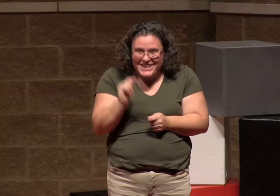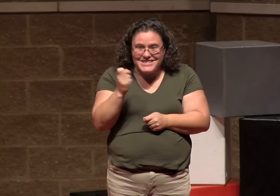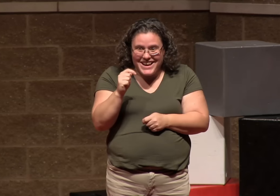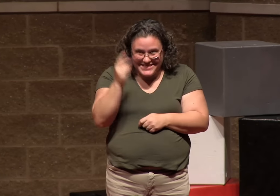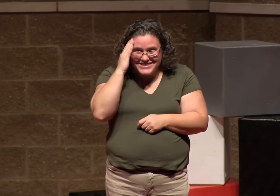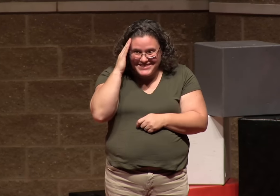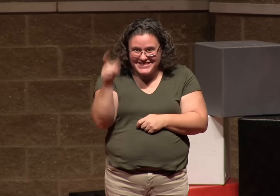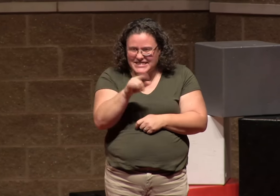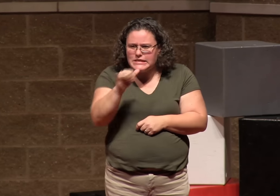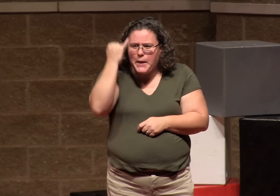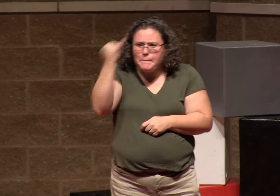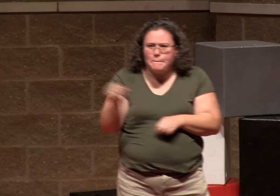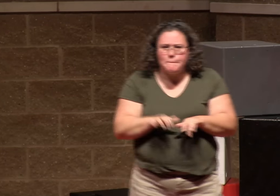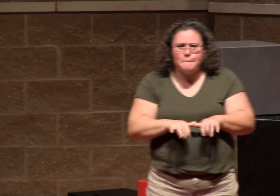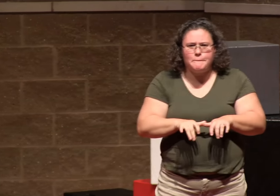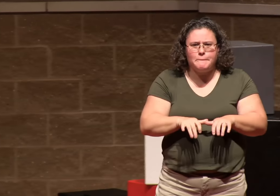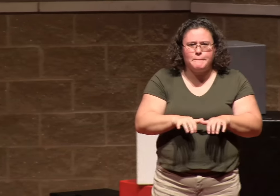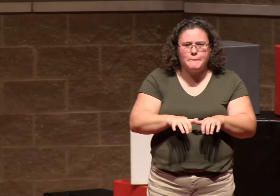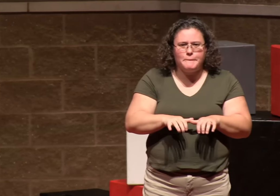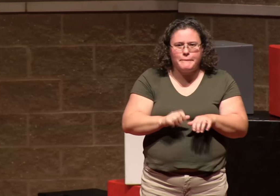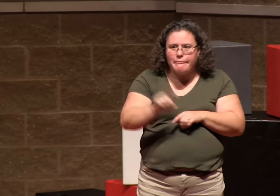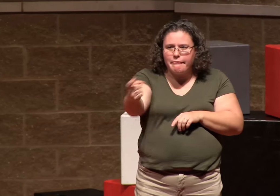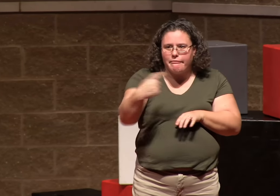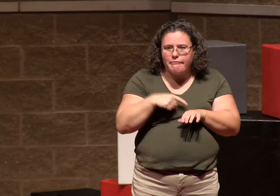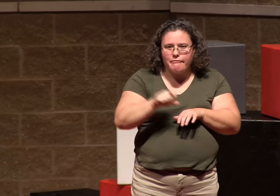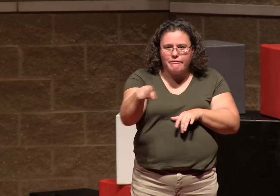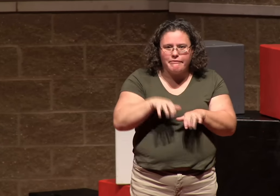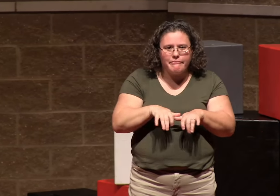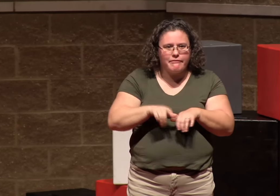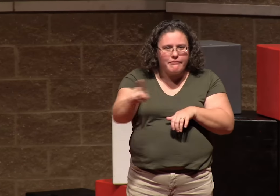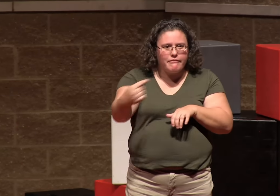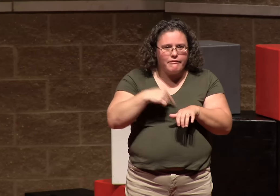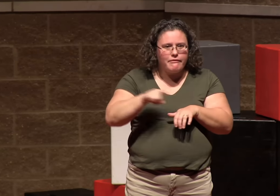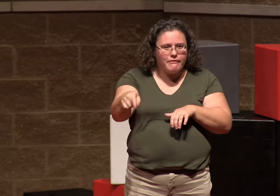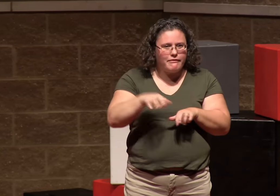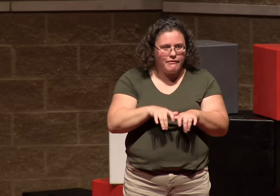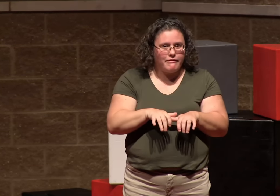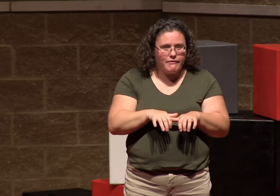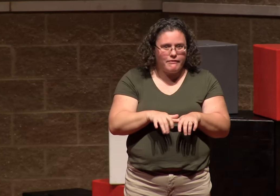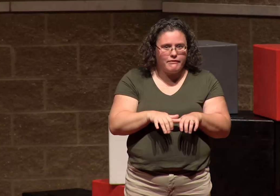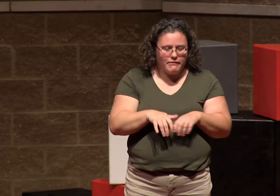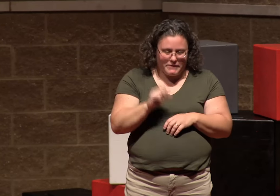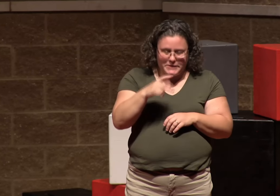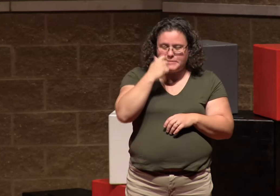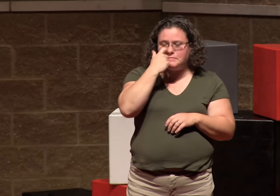It's kind of like a text, you know, it's the same idea. We would send little text through the telephone.